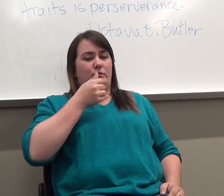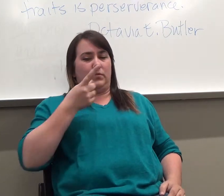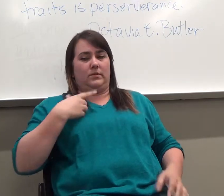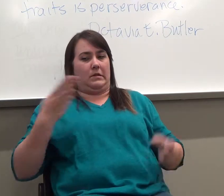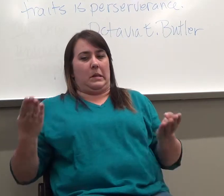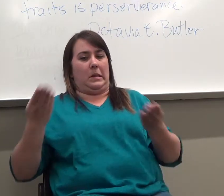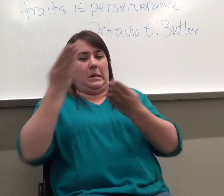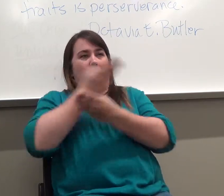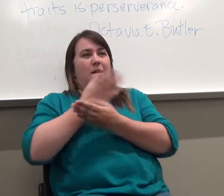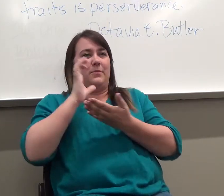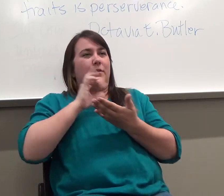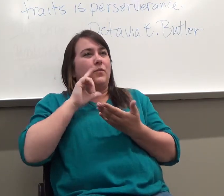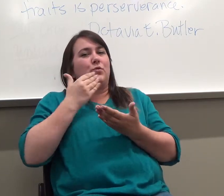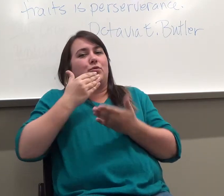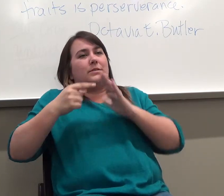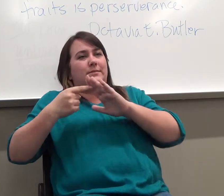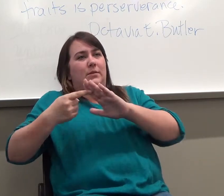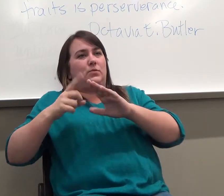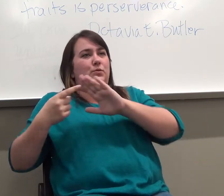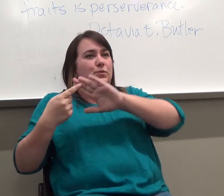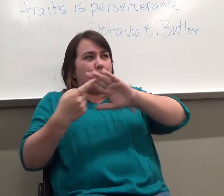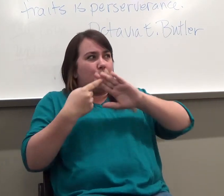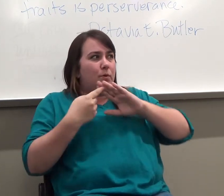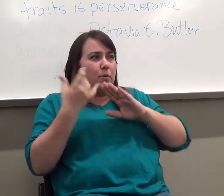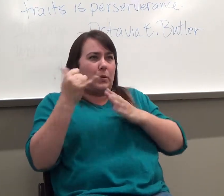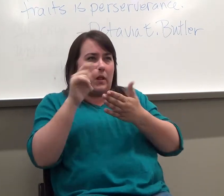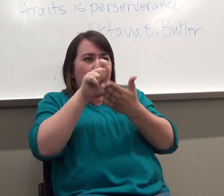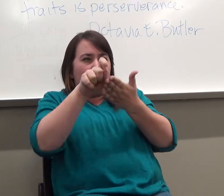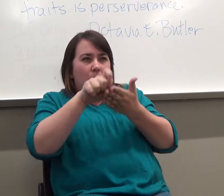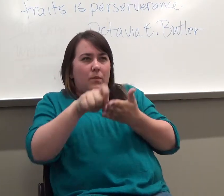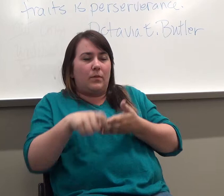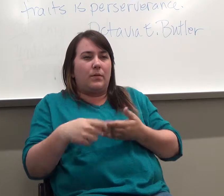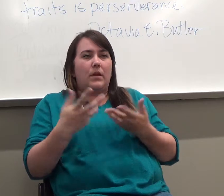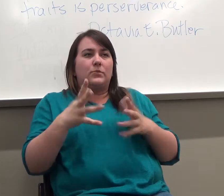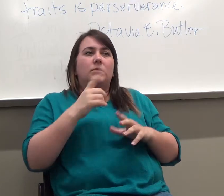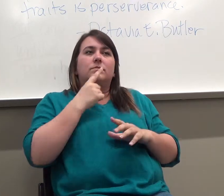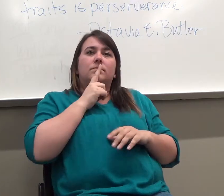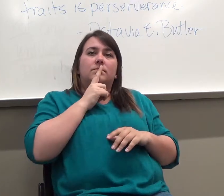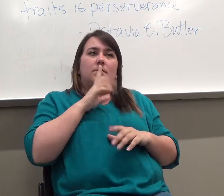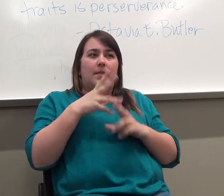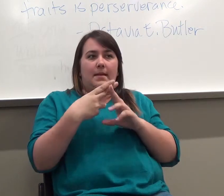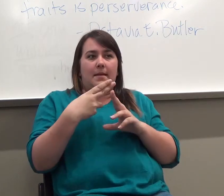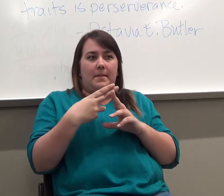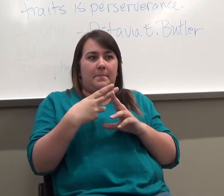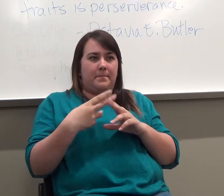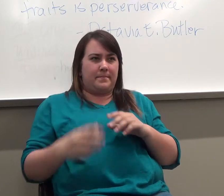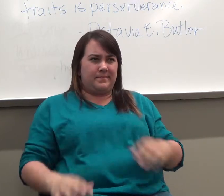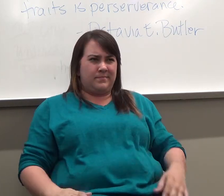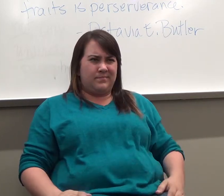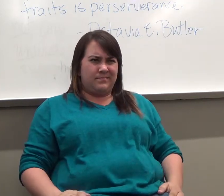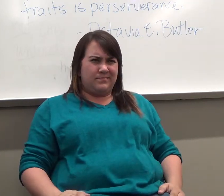I'm looking for a good example, but I'm trying not to show the person's name. Okay, so excuse me